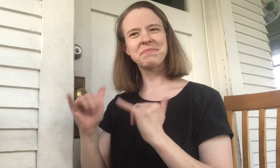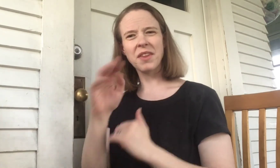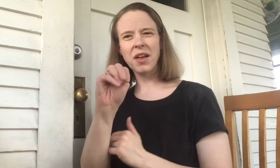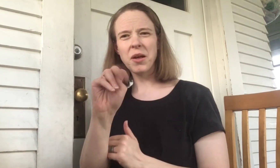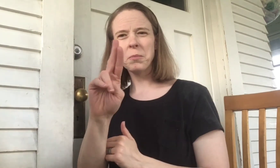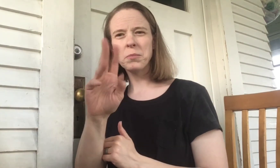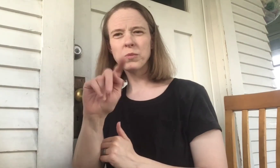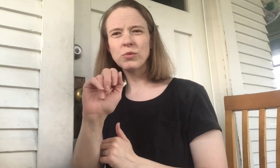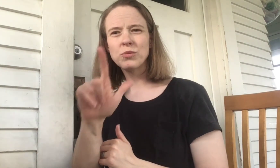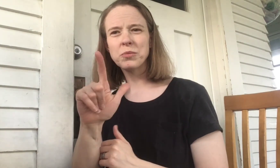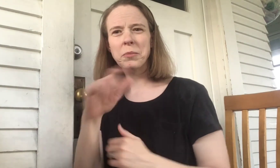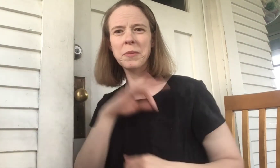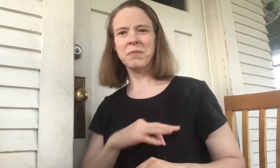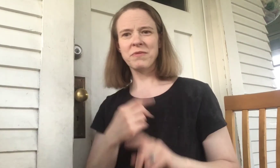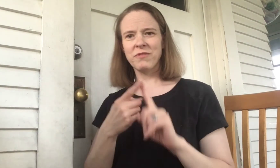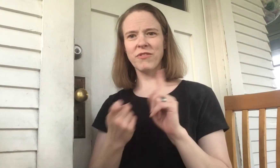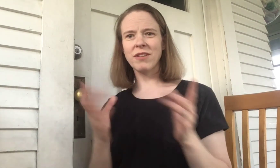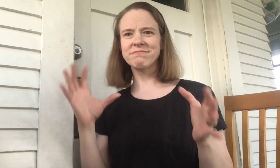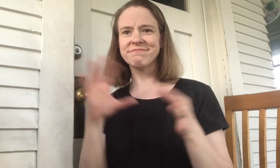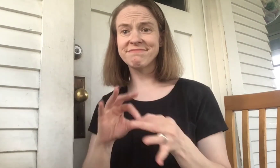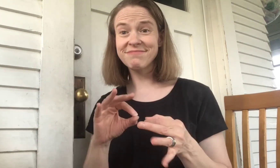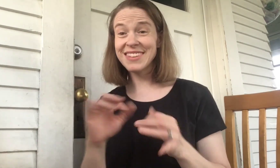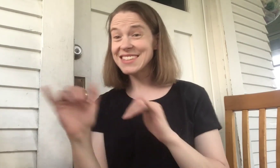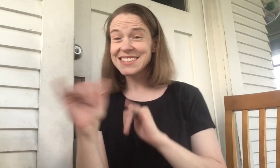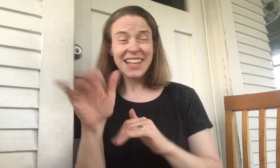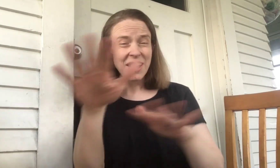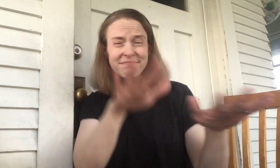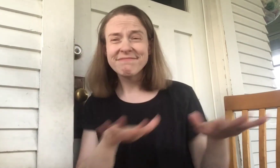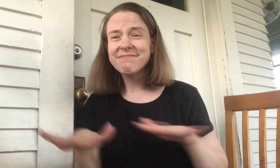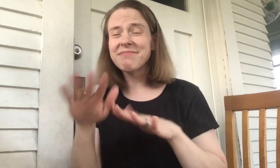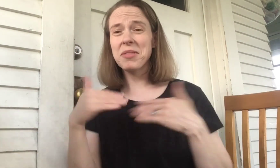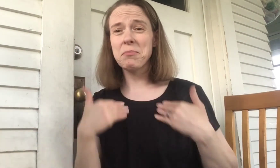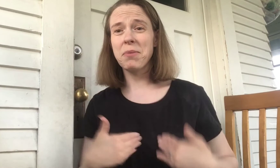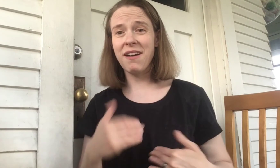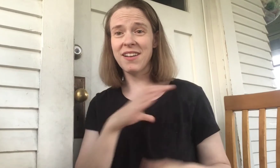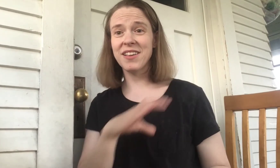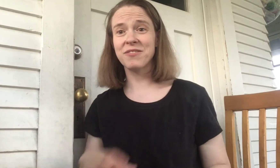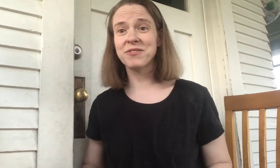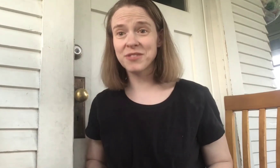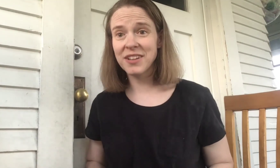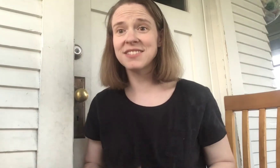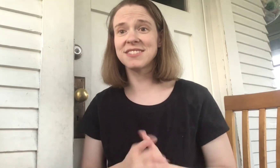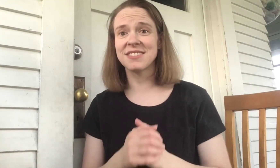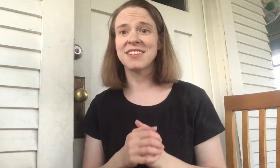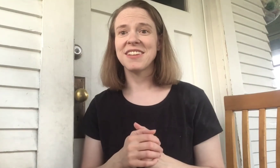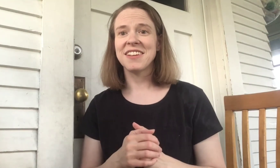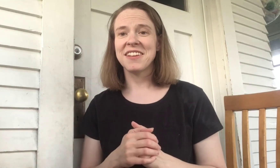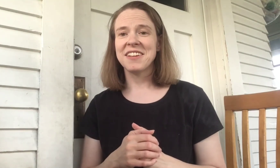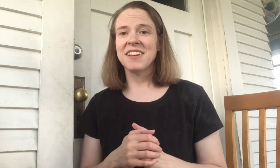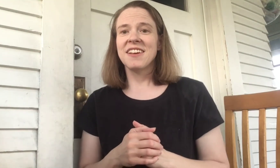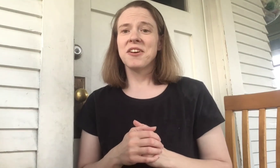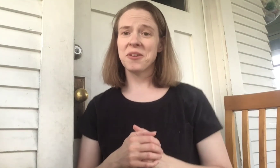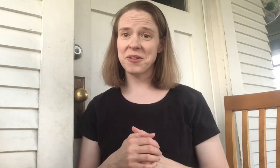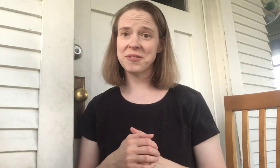benefits them equally. There's mutual benefit through our relationships, just like the body of Christ all over.